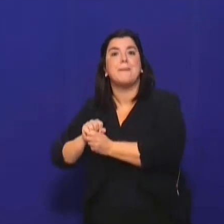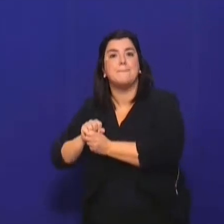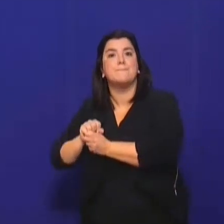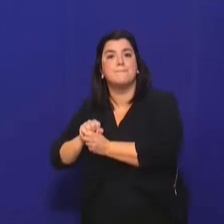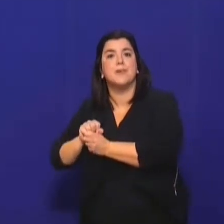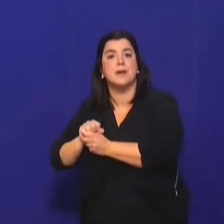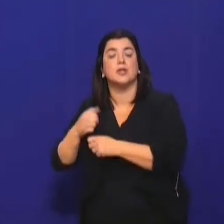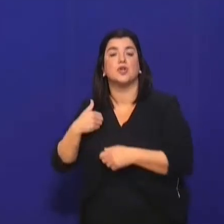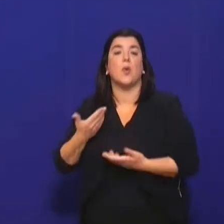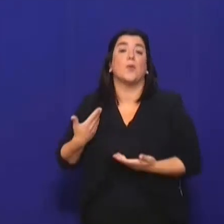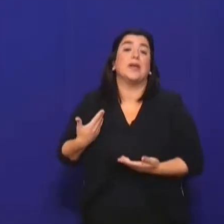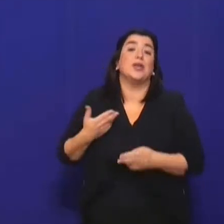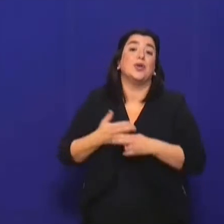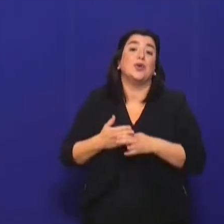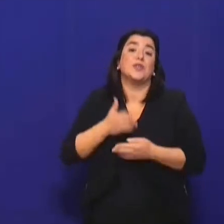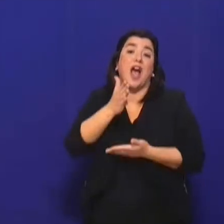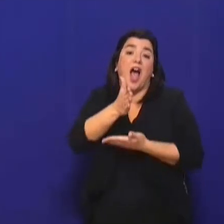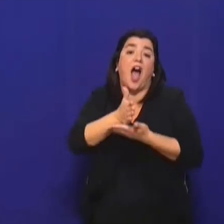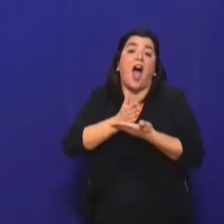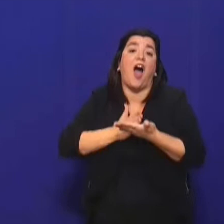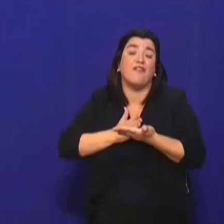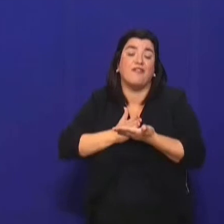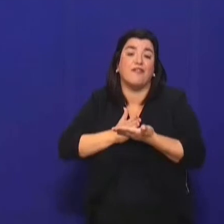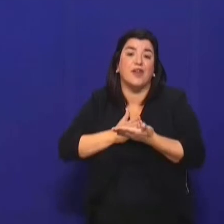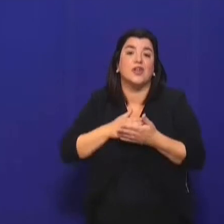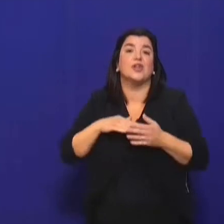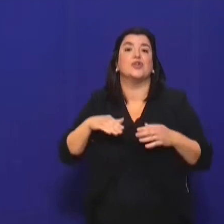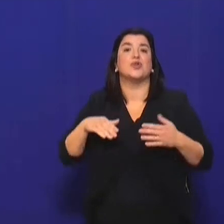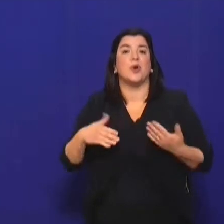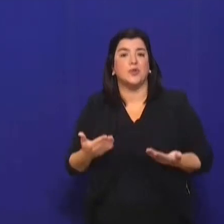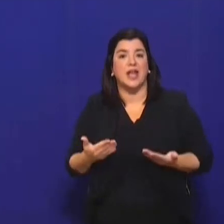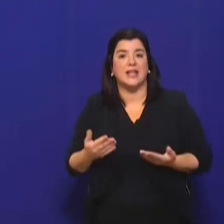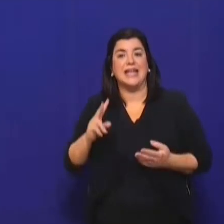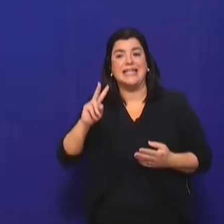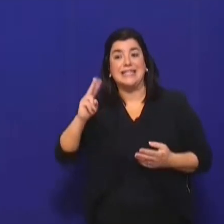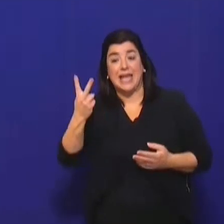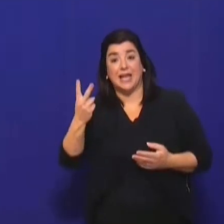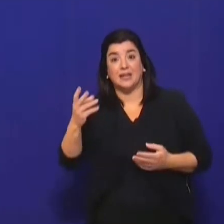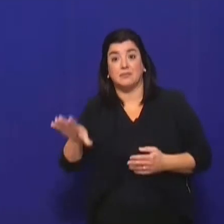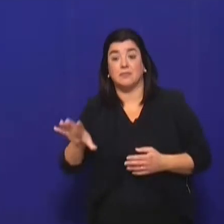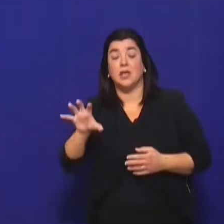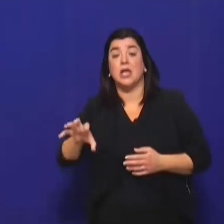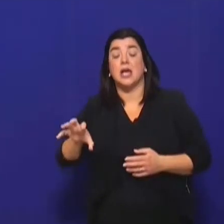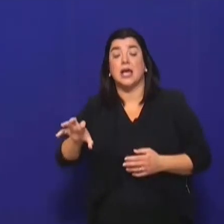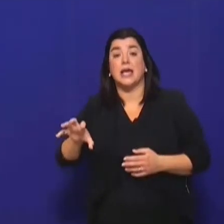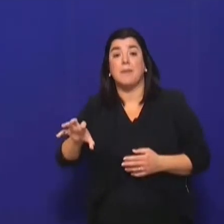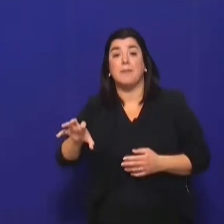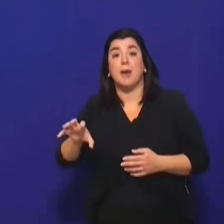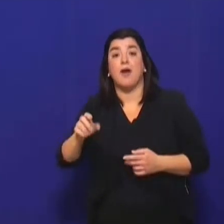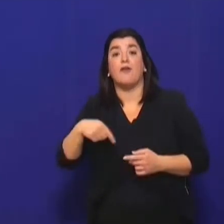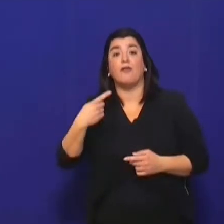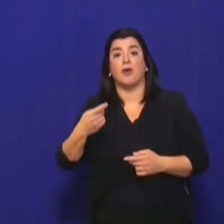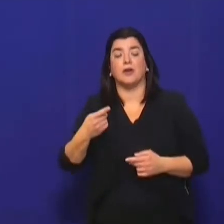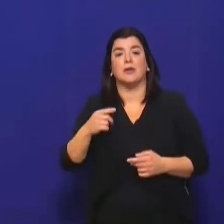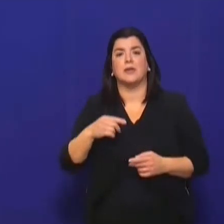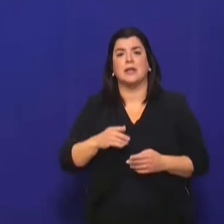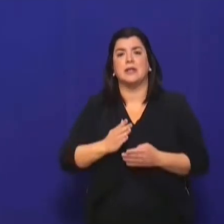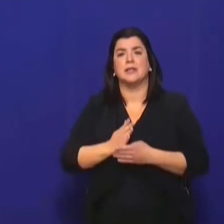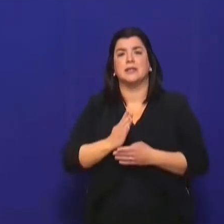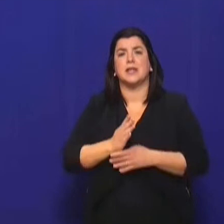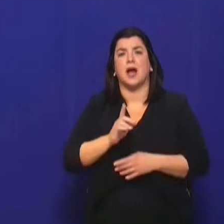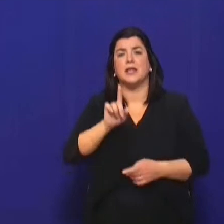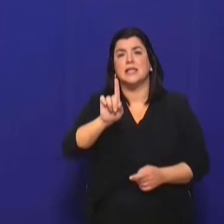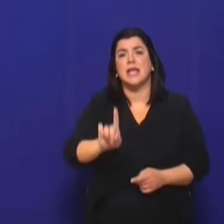using half of the vaccines that we have so that we make sure that the second dose is available for the people. In fact, as from next Sunday, we will